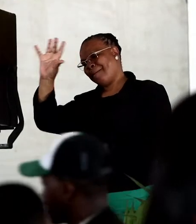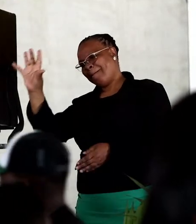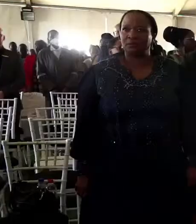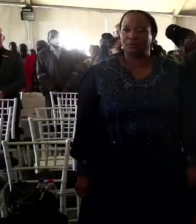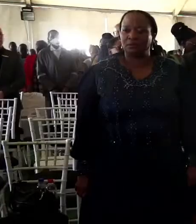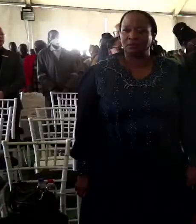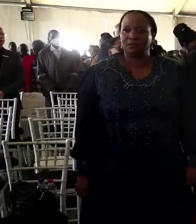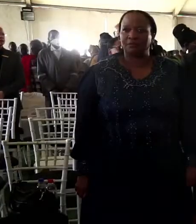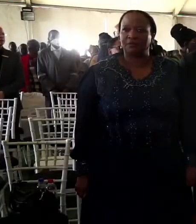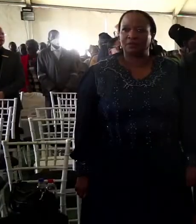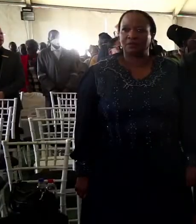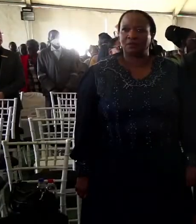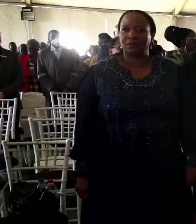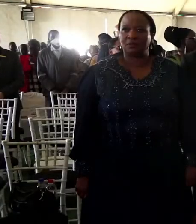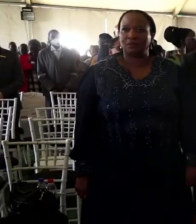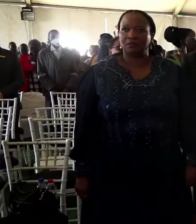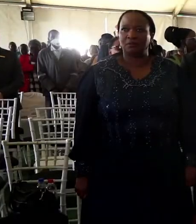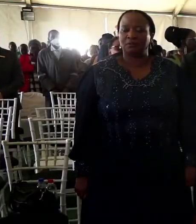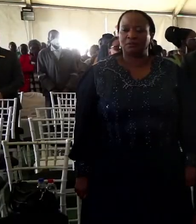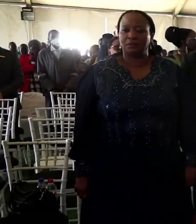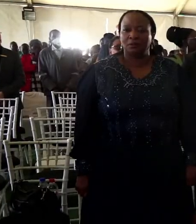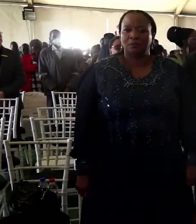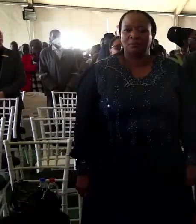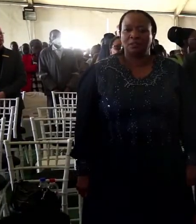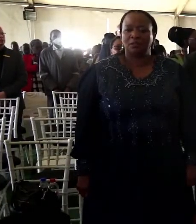Sisikeleli Afrika,